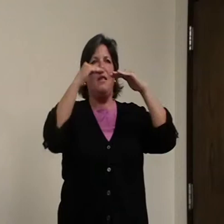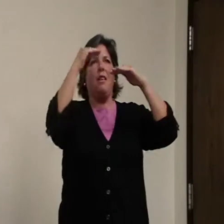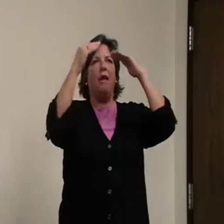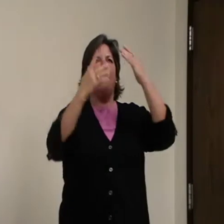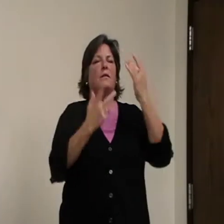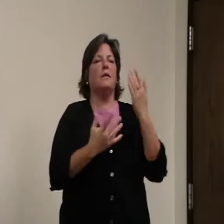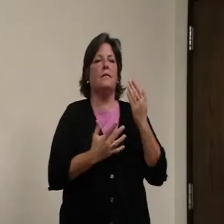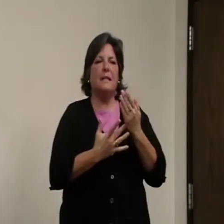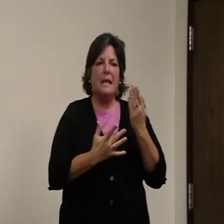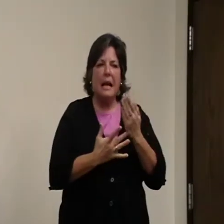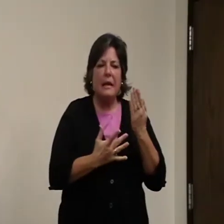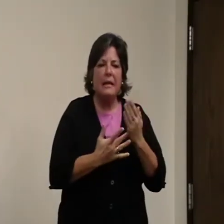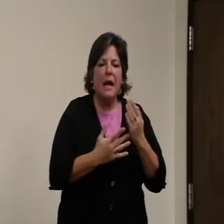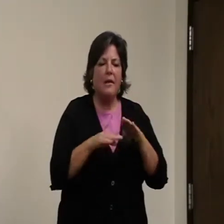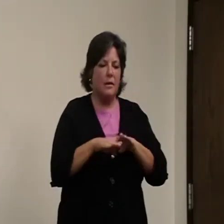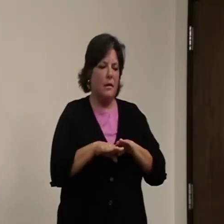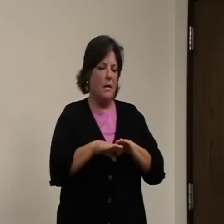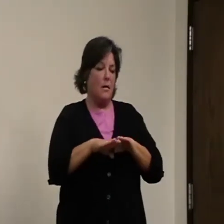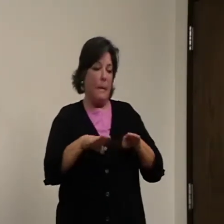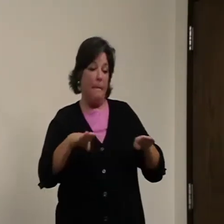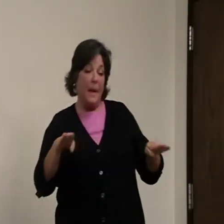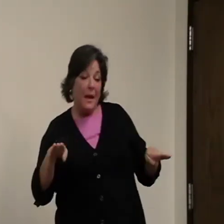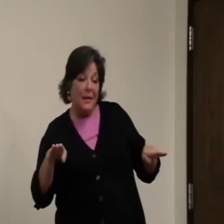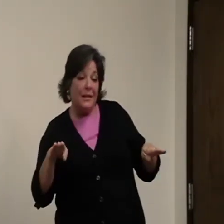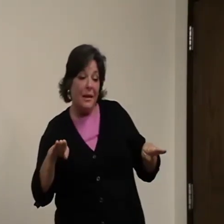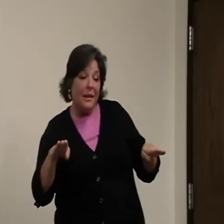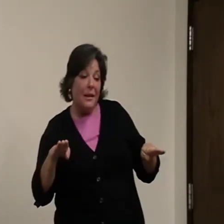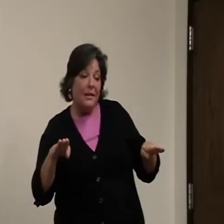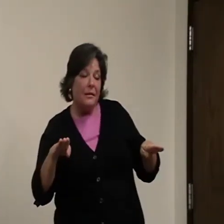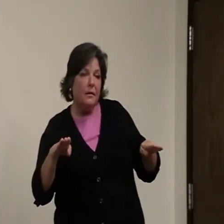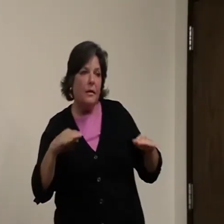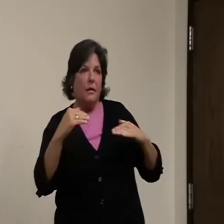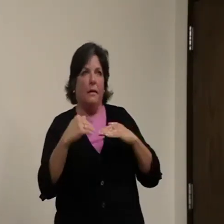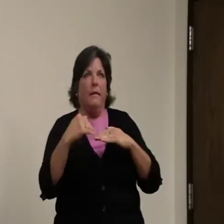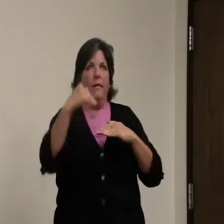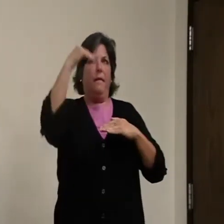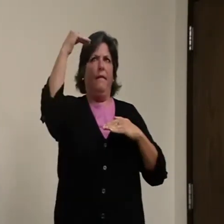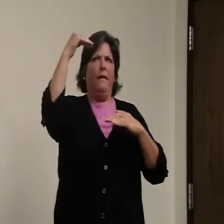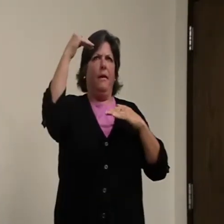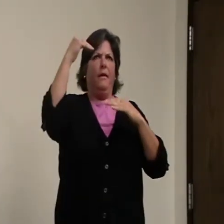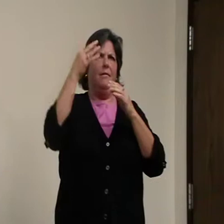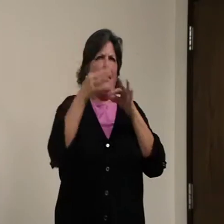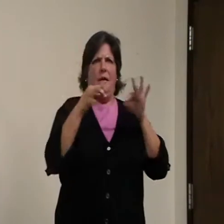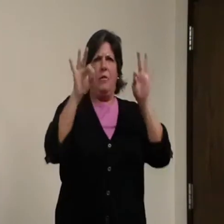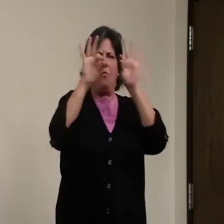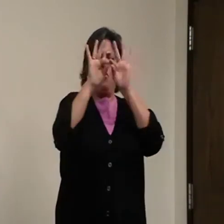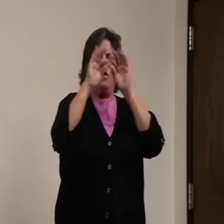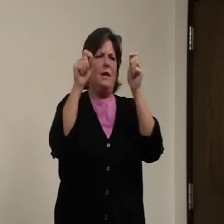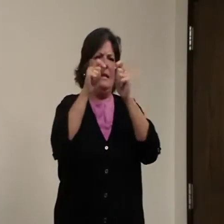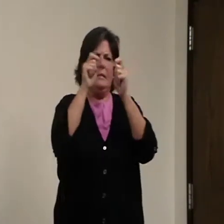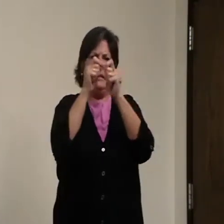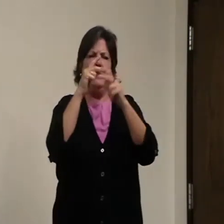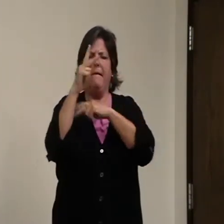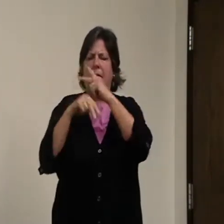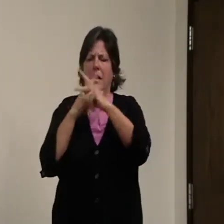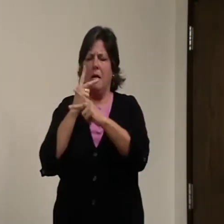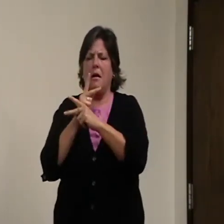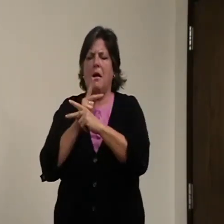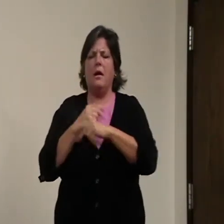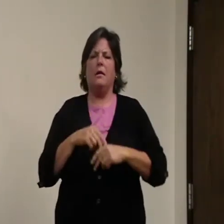from very basic to very sophisticated. So we'll review their audiogram and their hearing